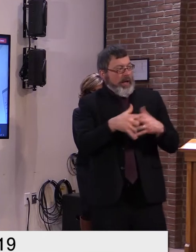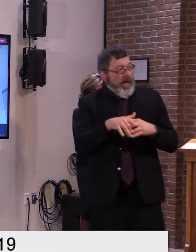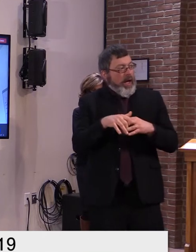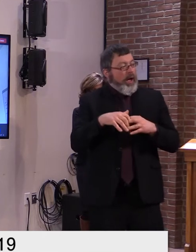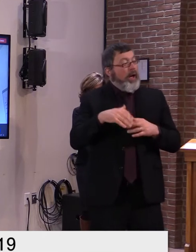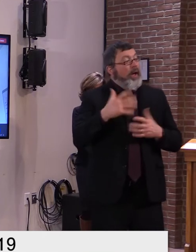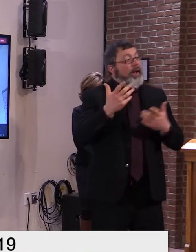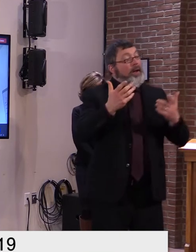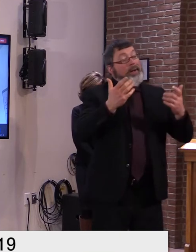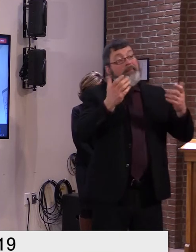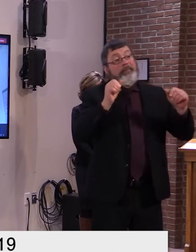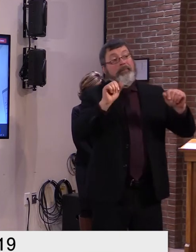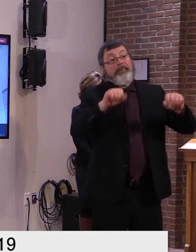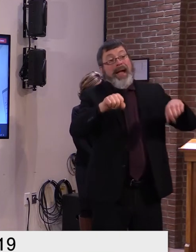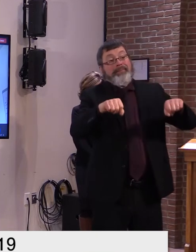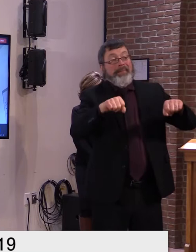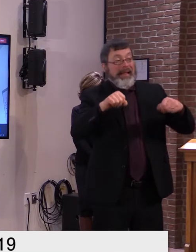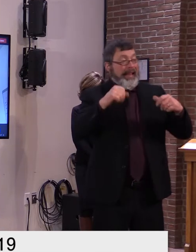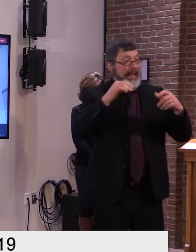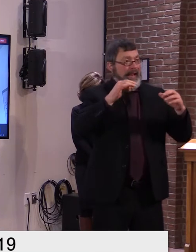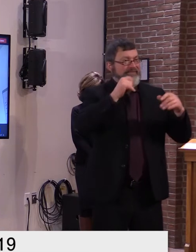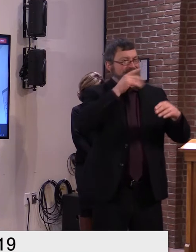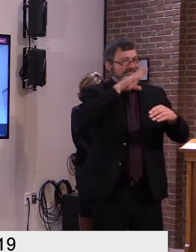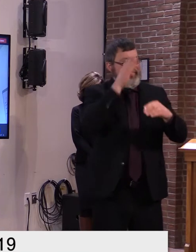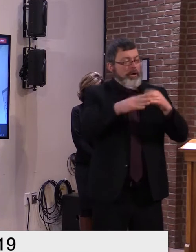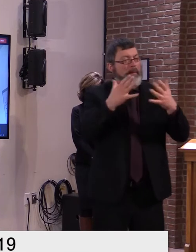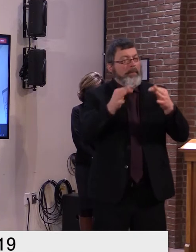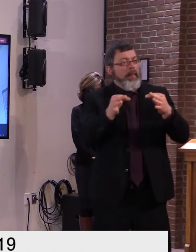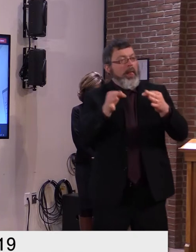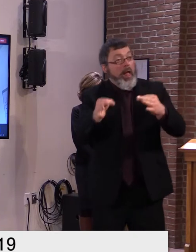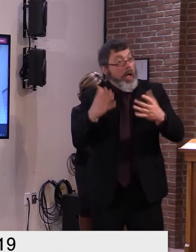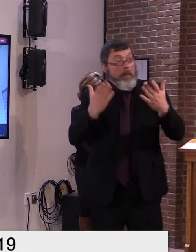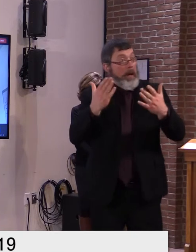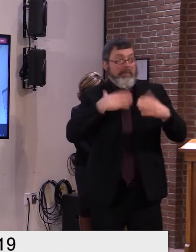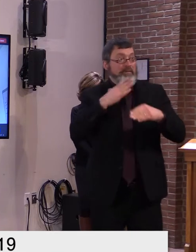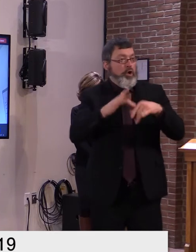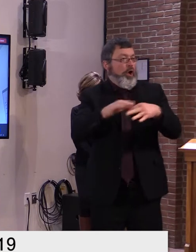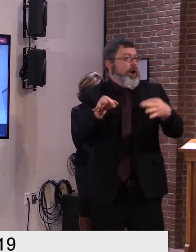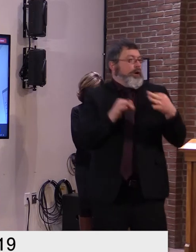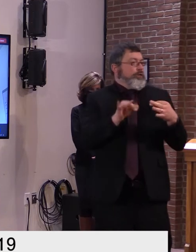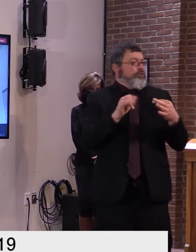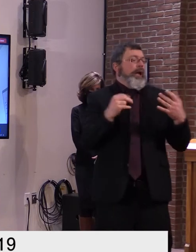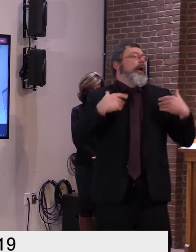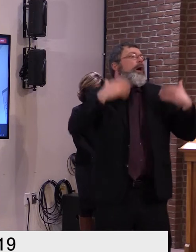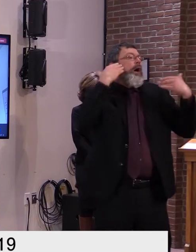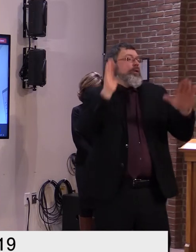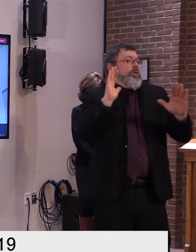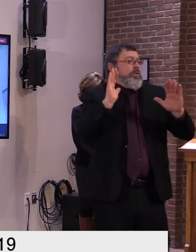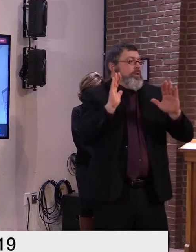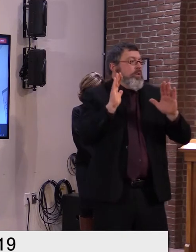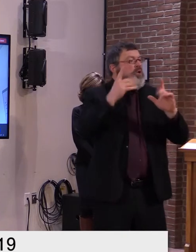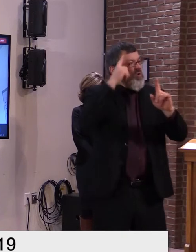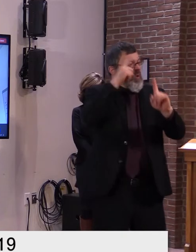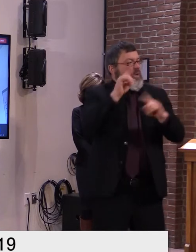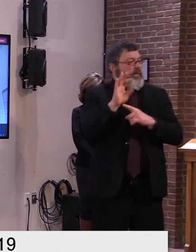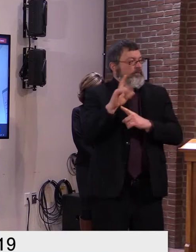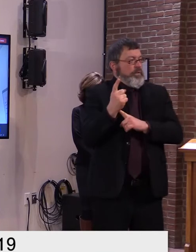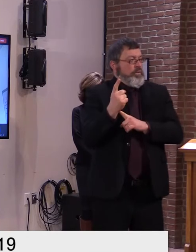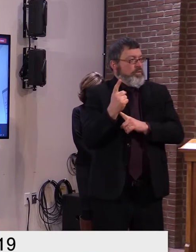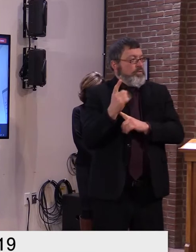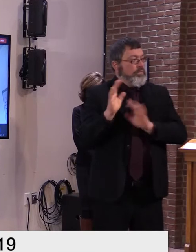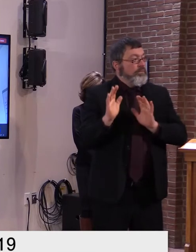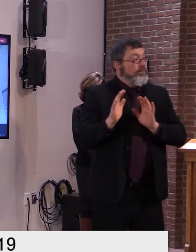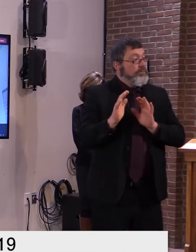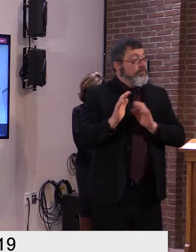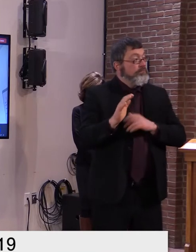But as we move into recovery, we'll be looking for more opportunities to increase in-person instruction, which remains our primary intervention